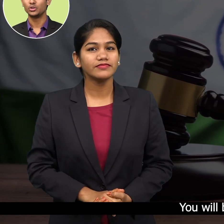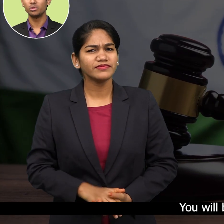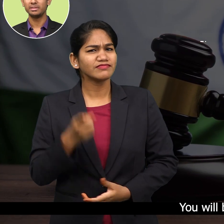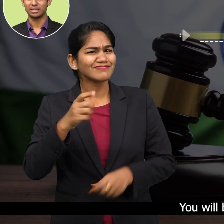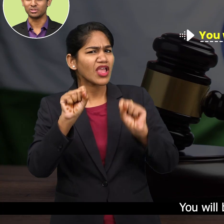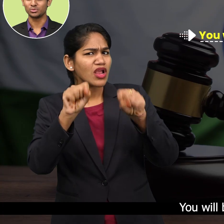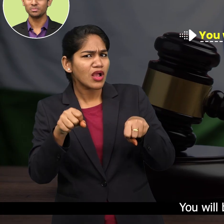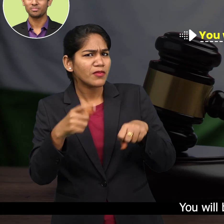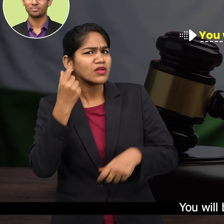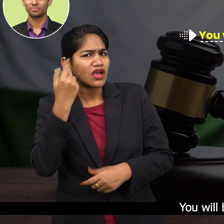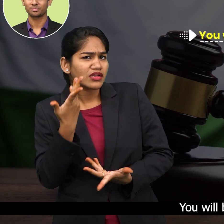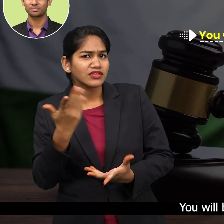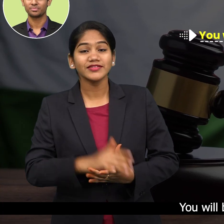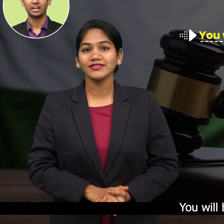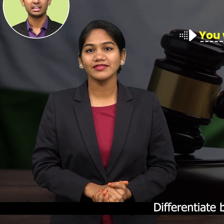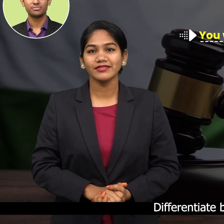You will be able to